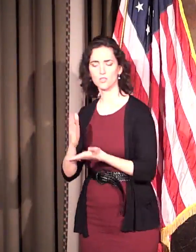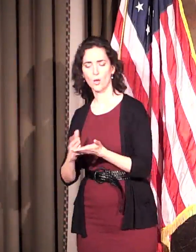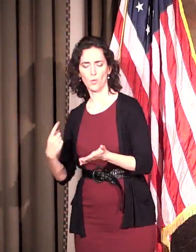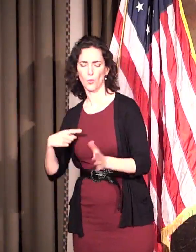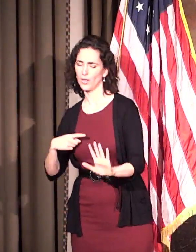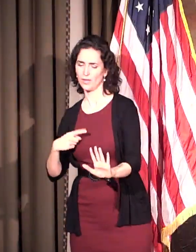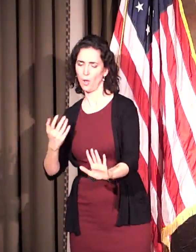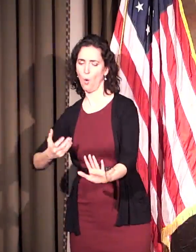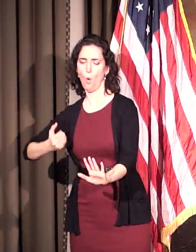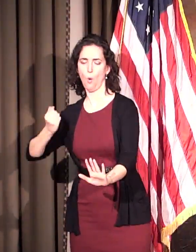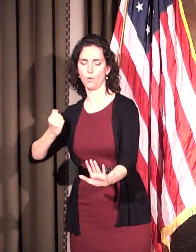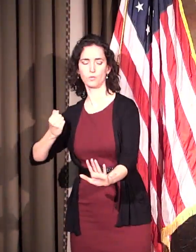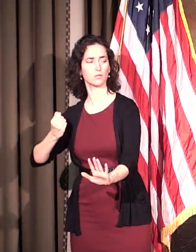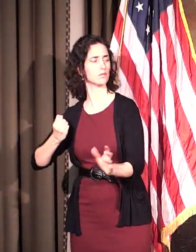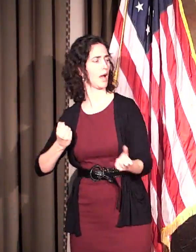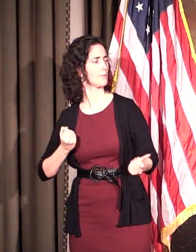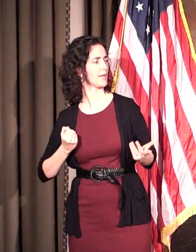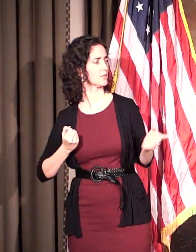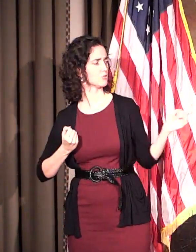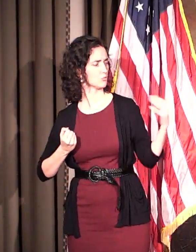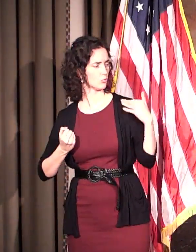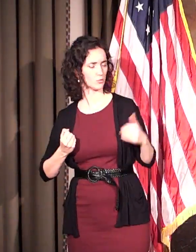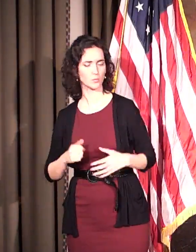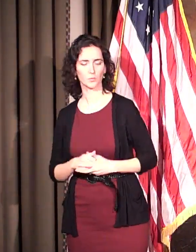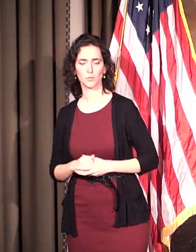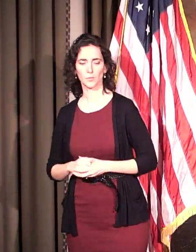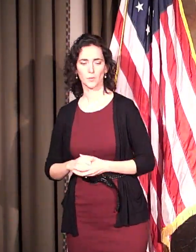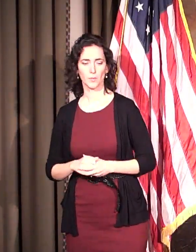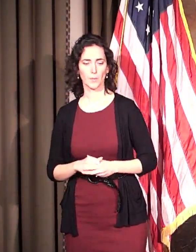date, if you've got that information.